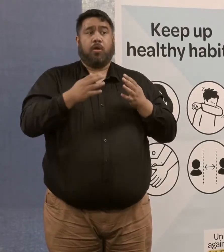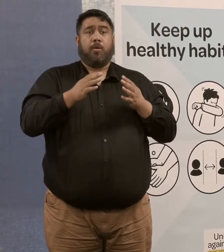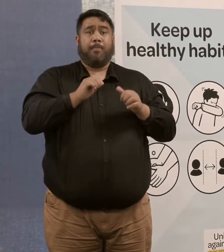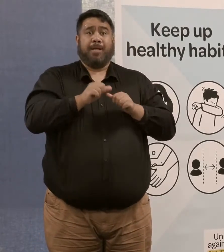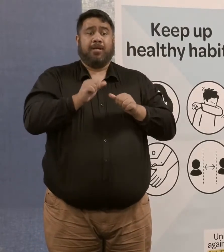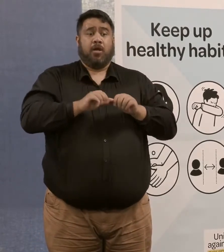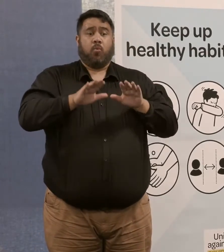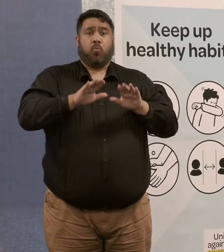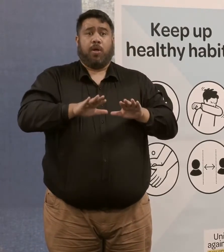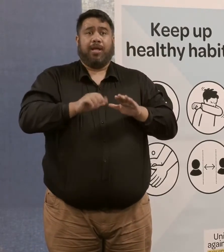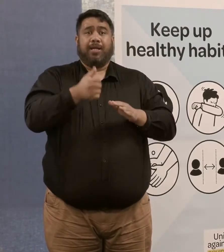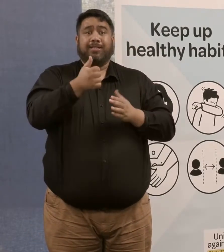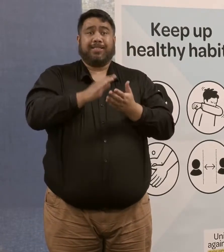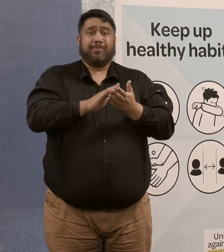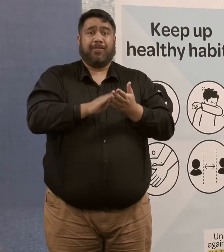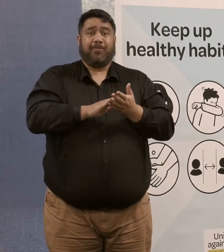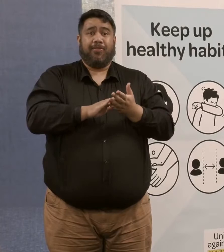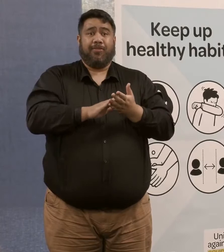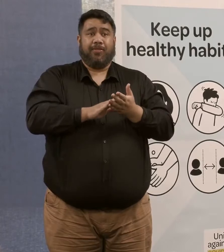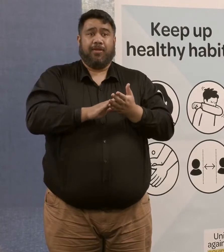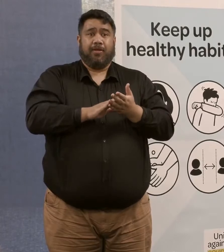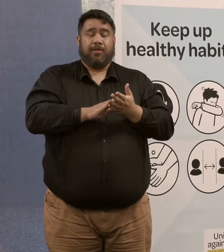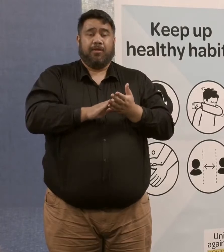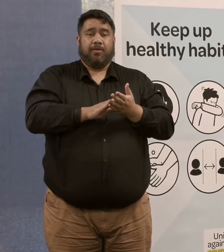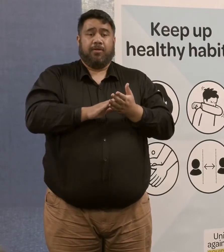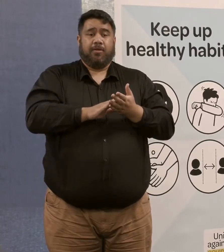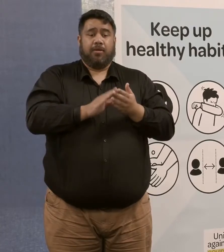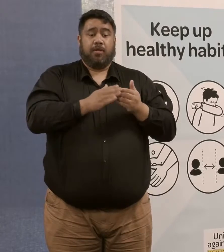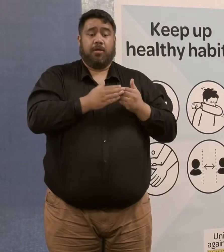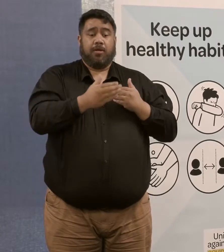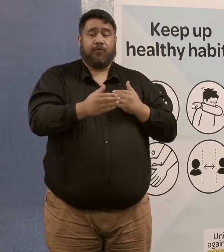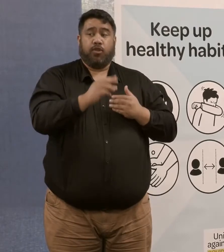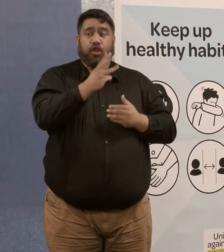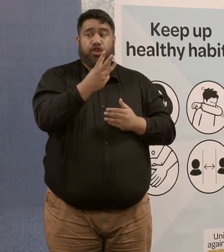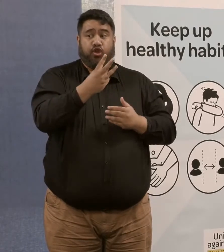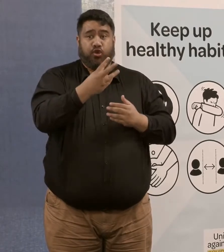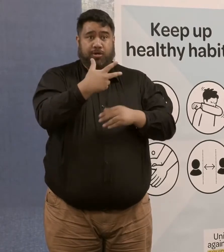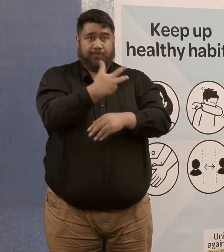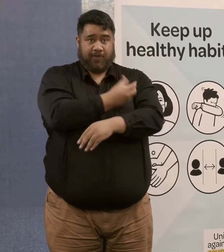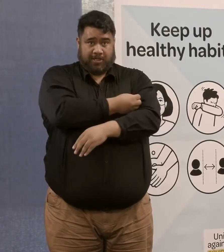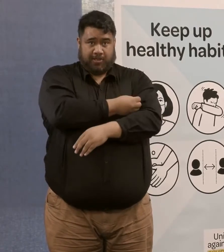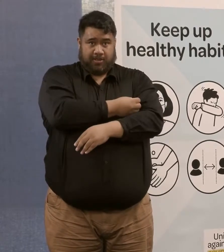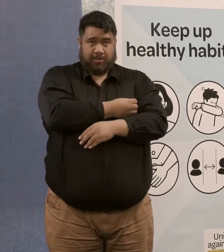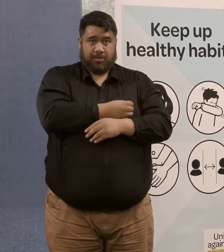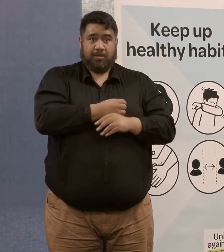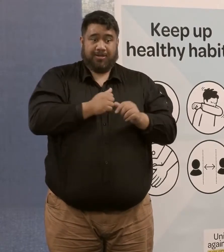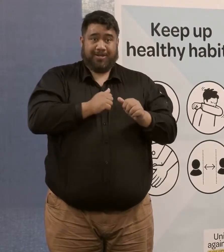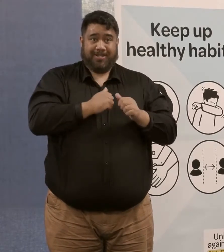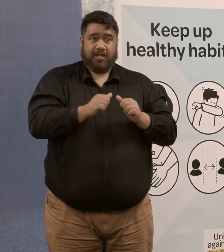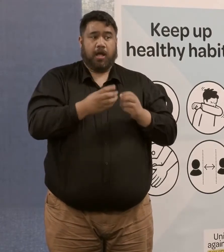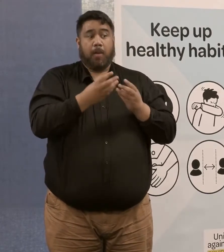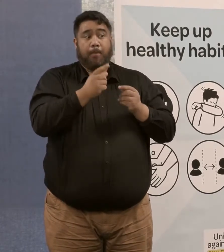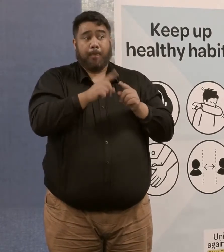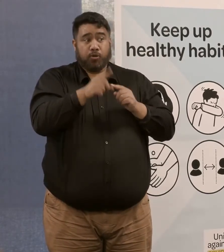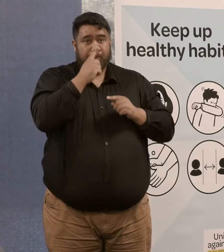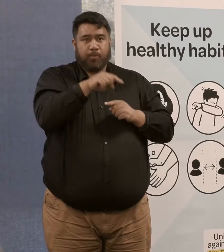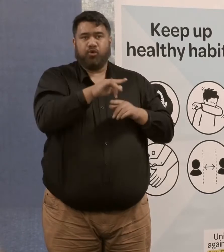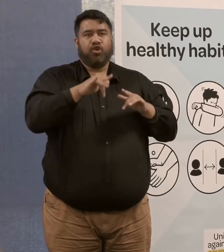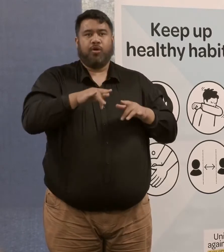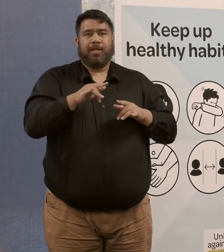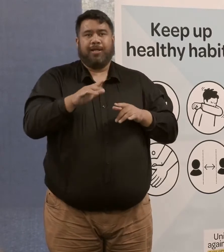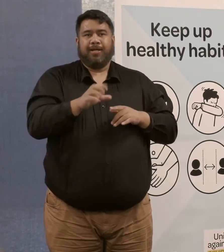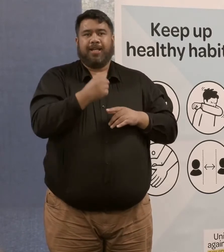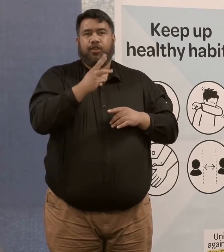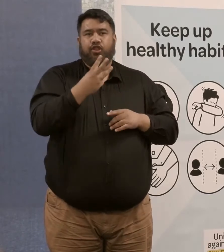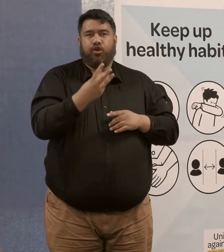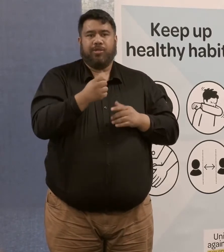6 months before that 3rd dose. And for the vast majority of people, they haven't yet reached that 6 months. And the second